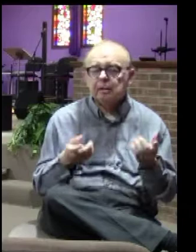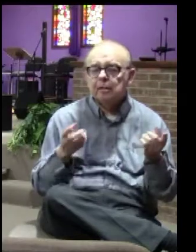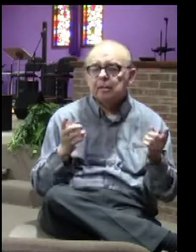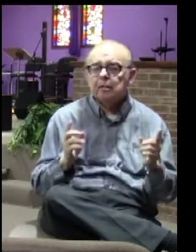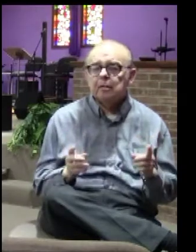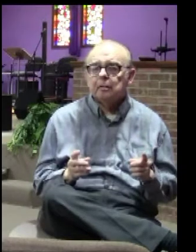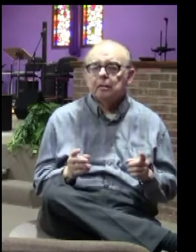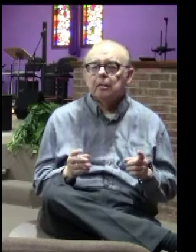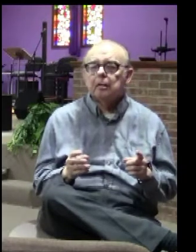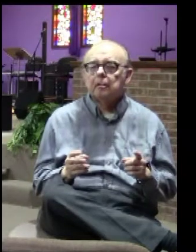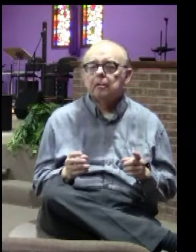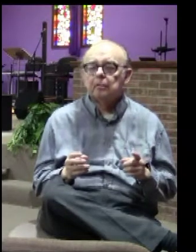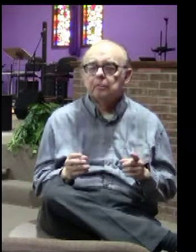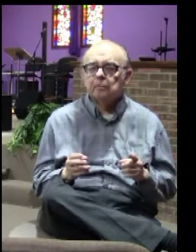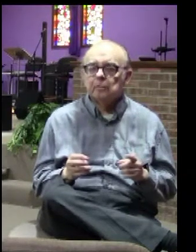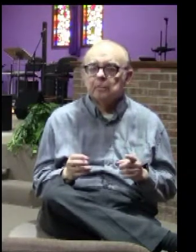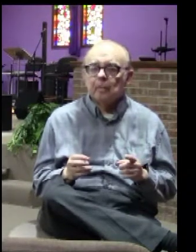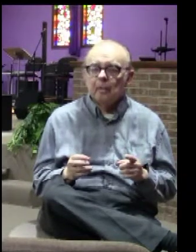happening is